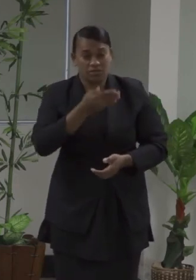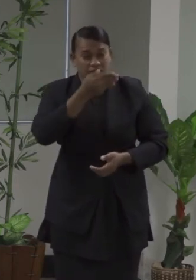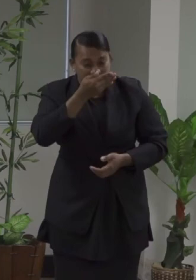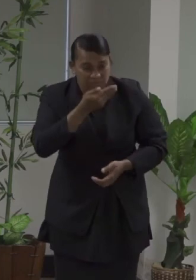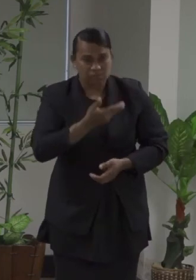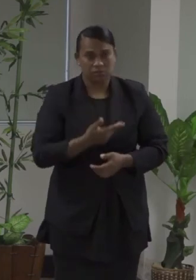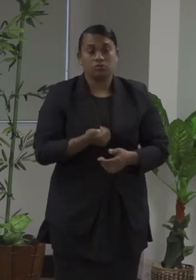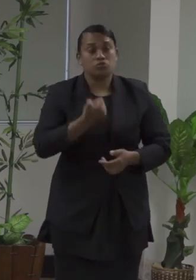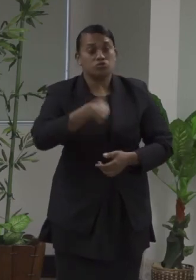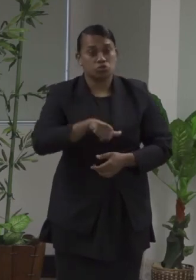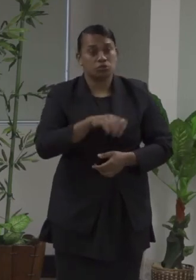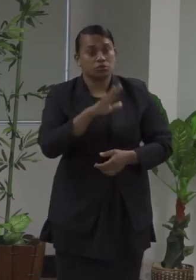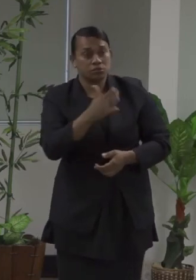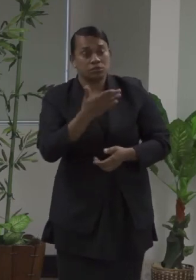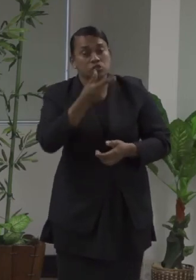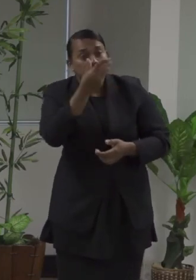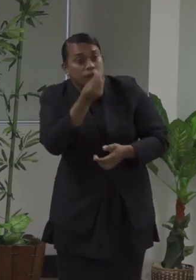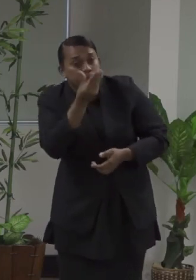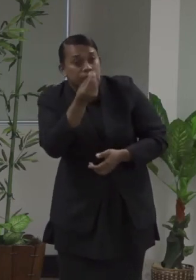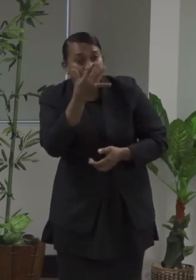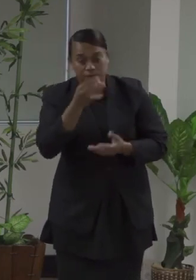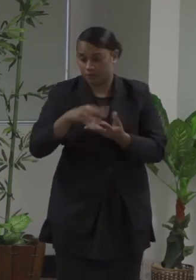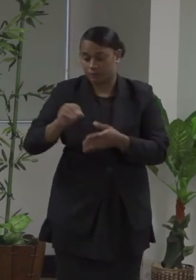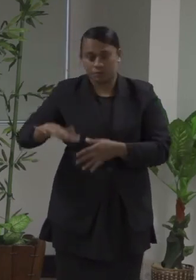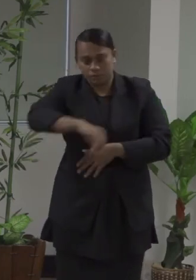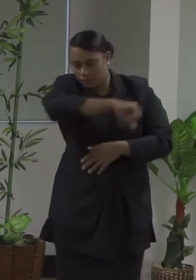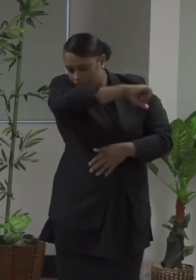with tissue or using the inside of your elbow.